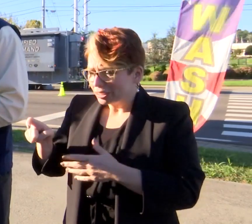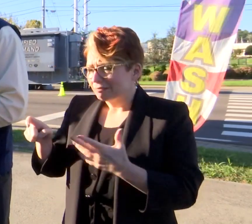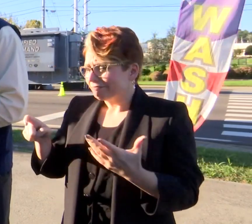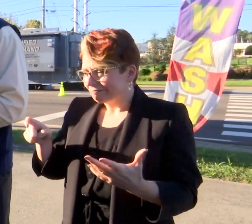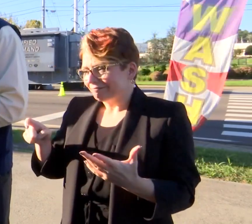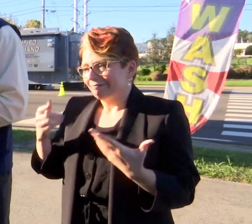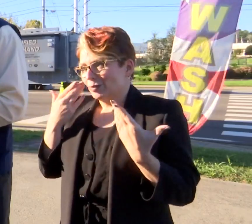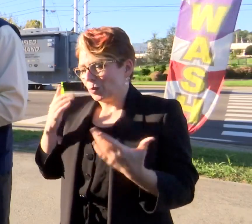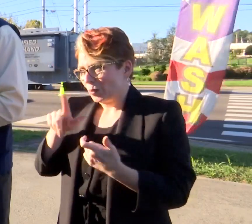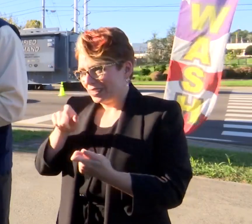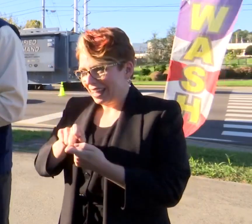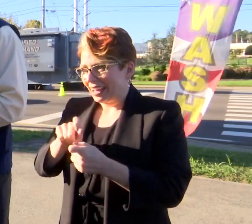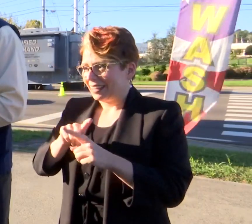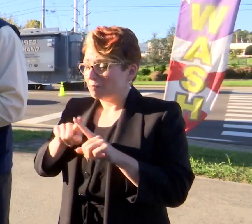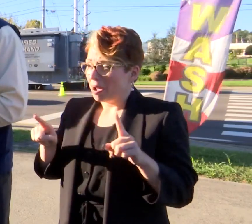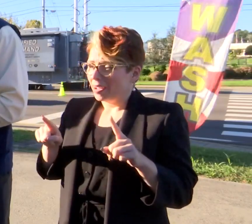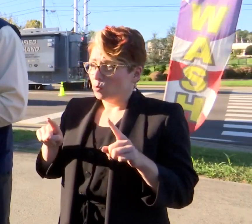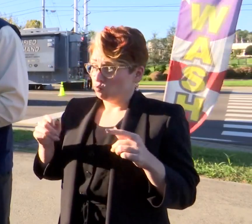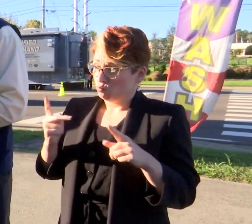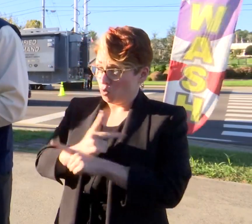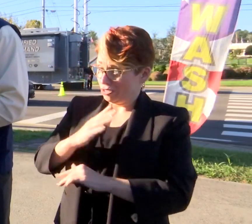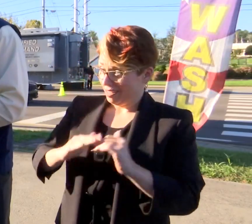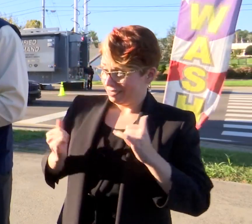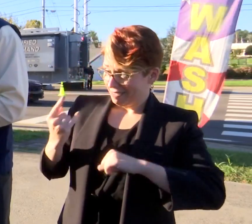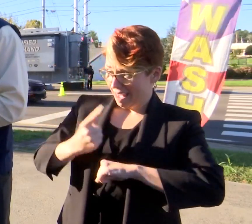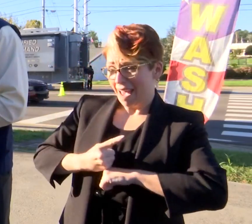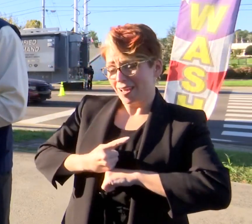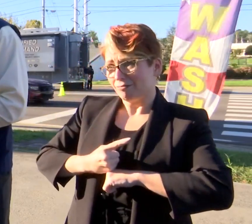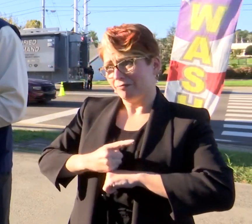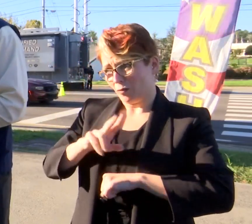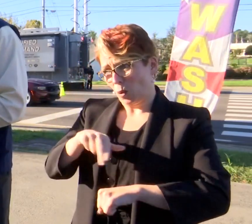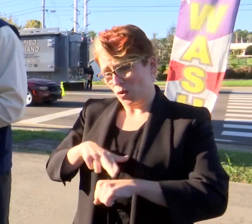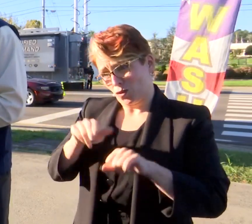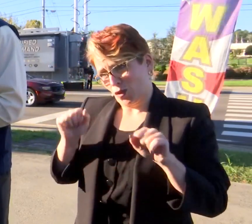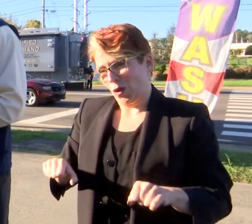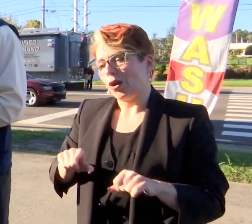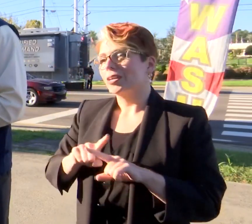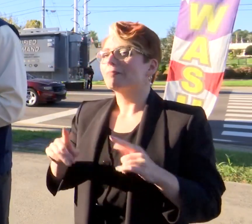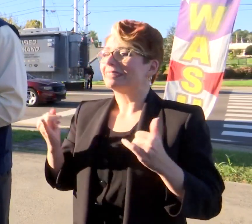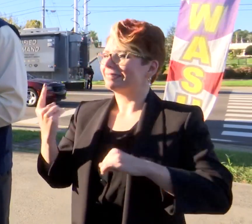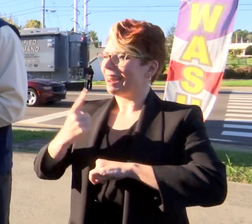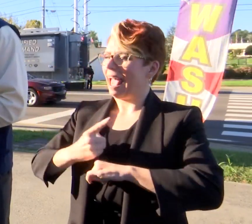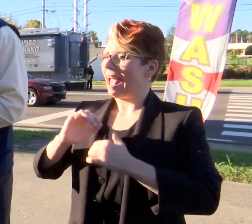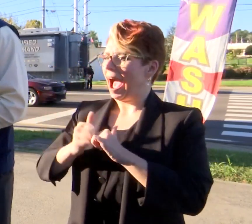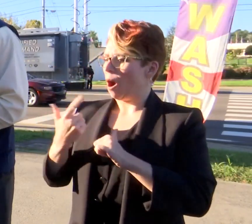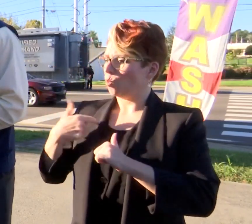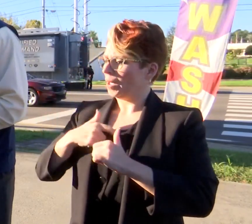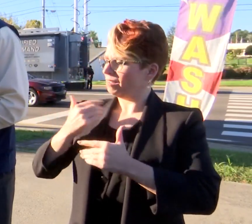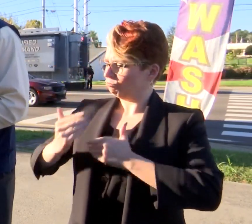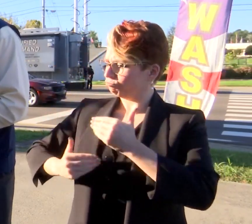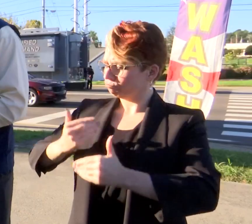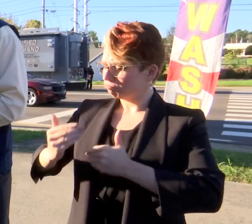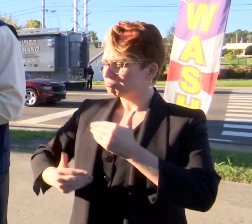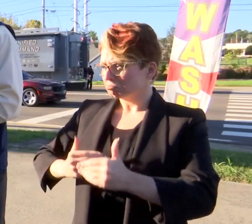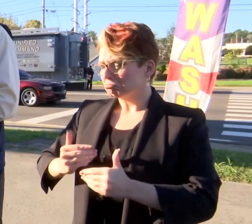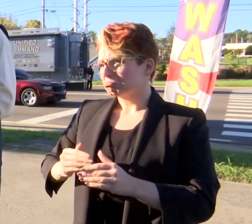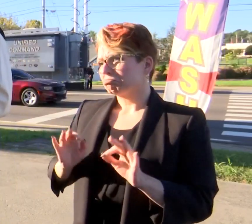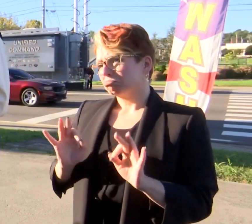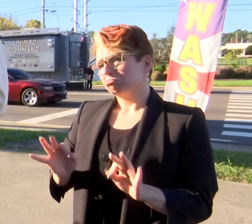is today. The whole situation has played out very safely and well, given the situation that we've been dealing